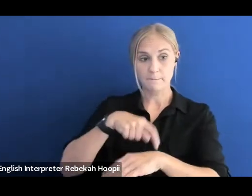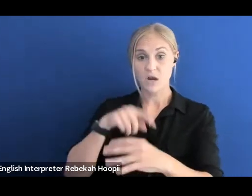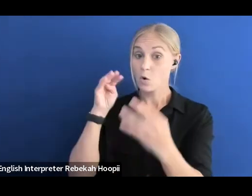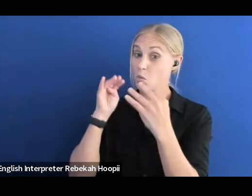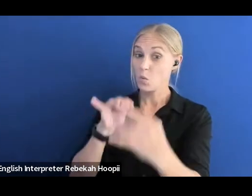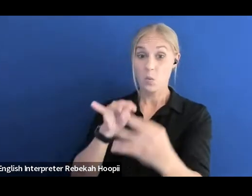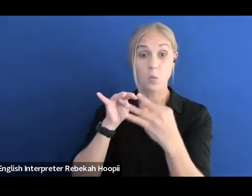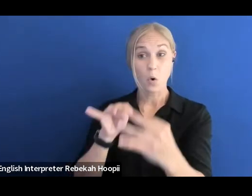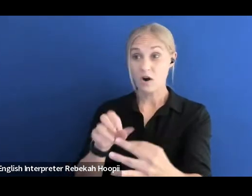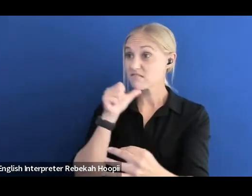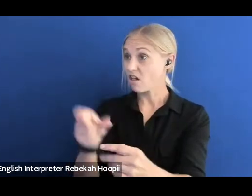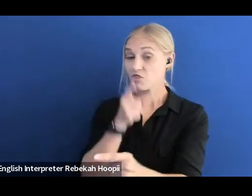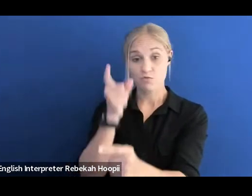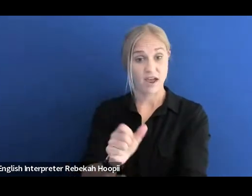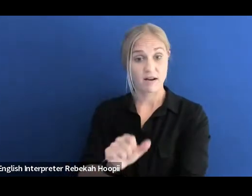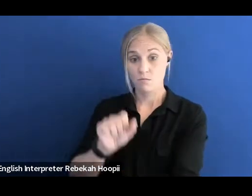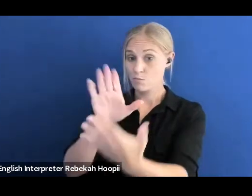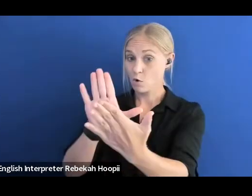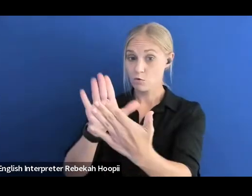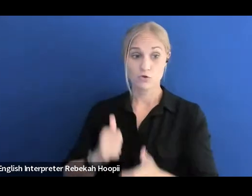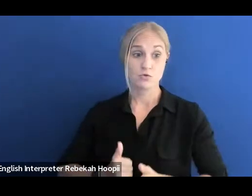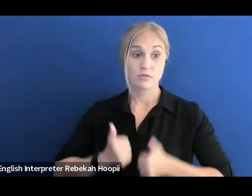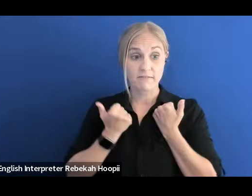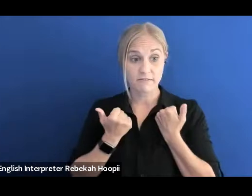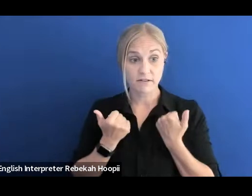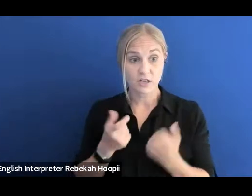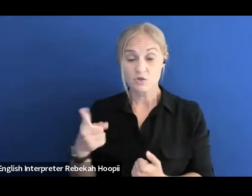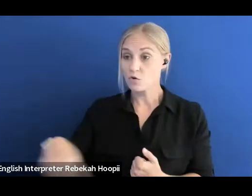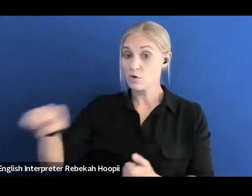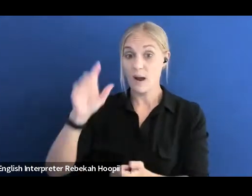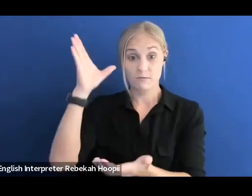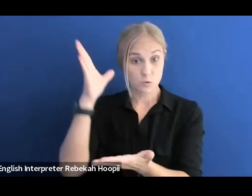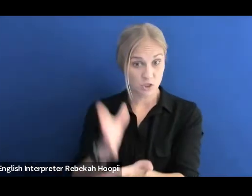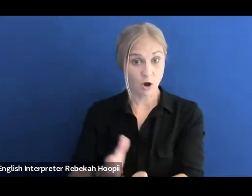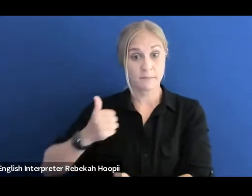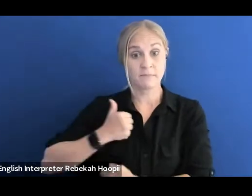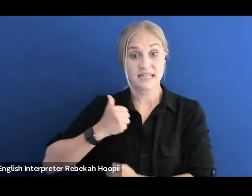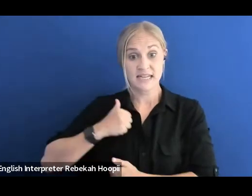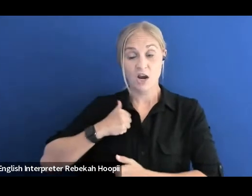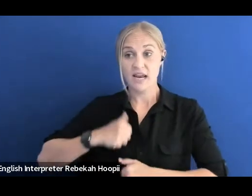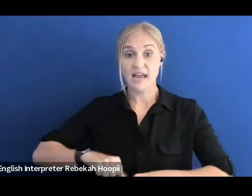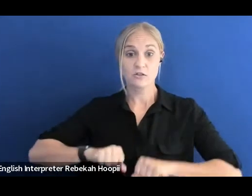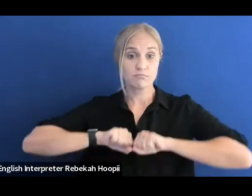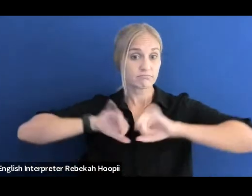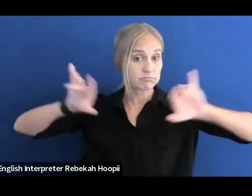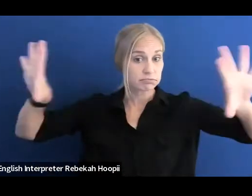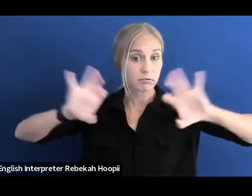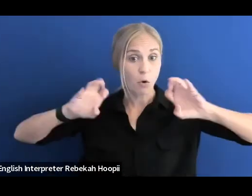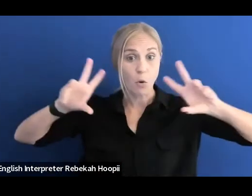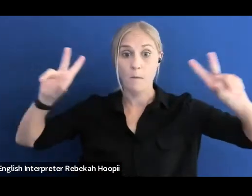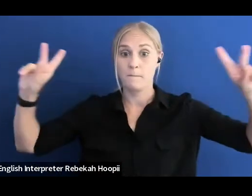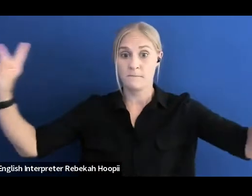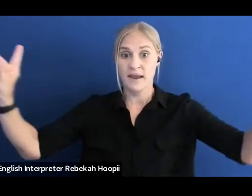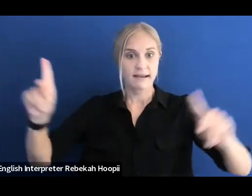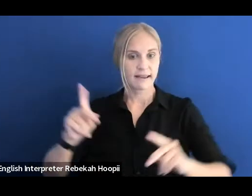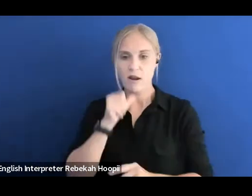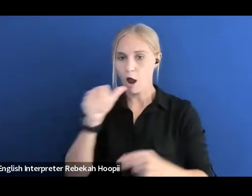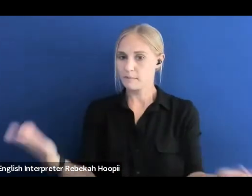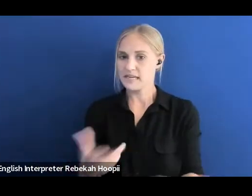way. So you guys have to be occupied and demilitarized at the city. Mahalo.